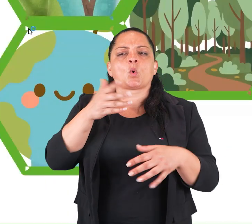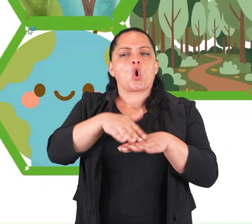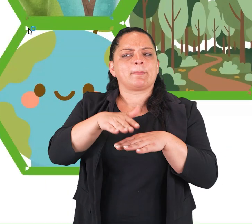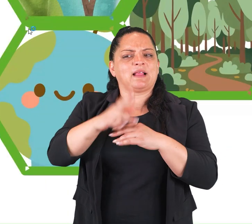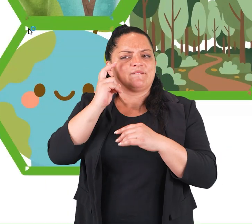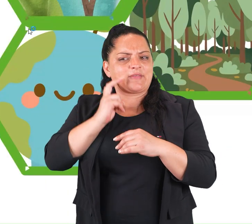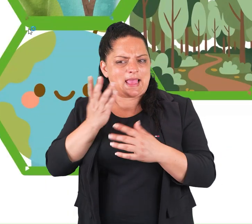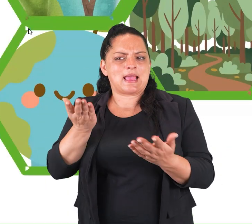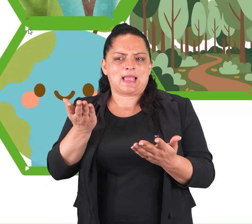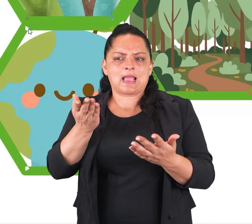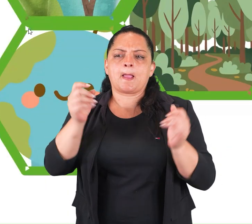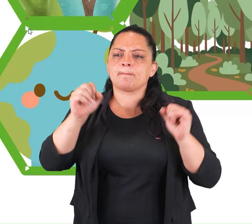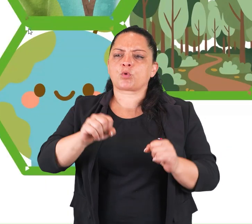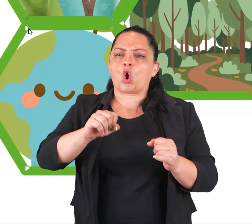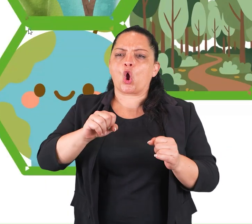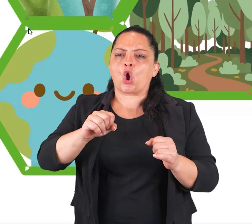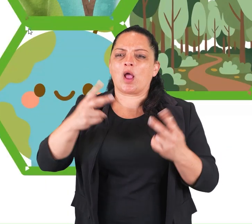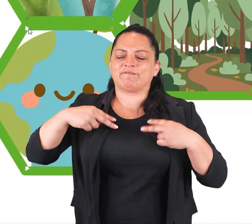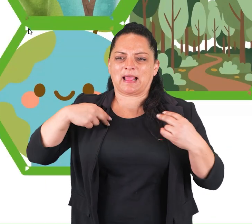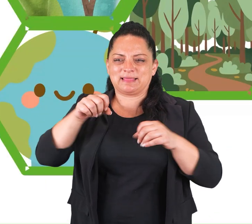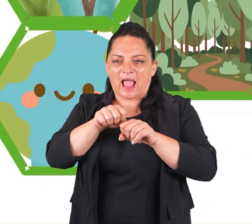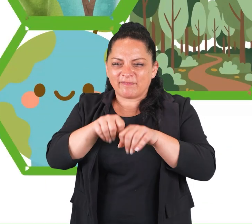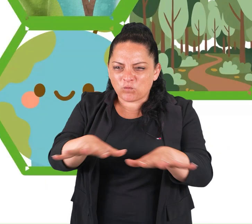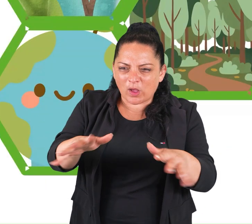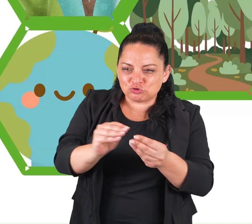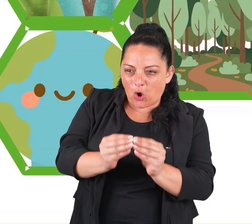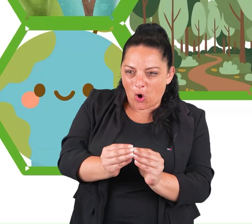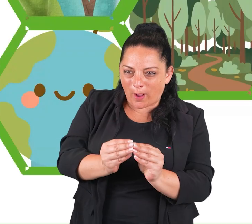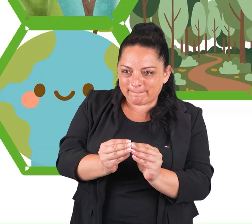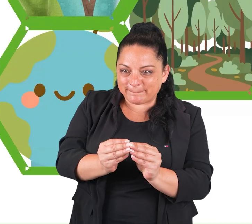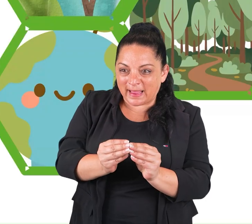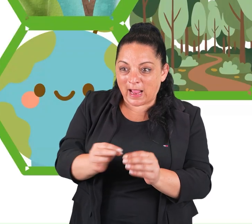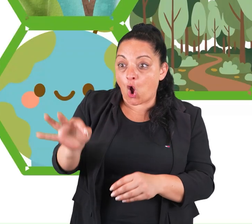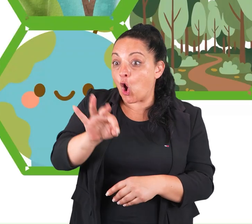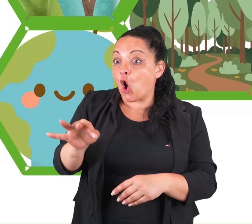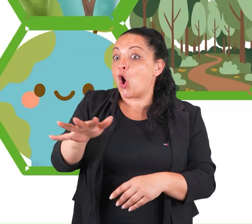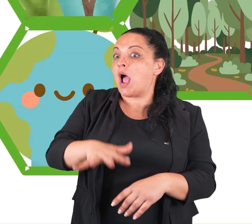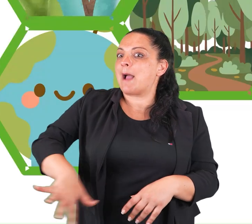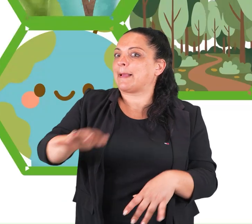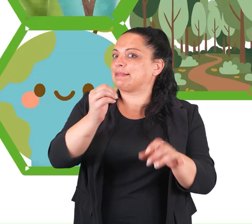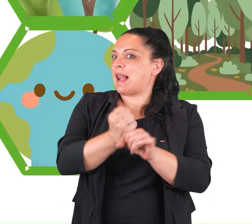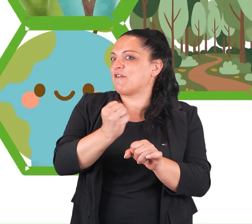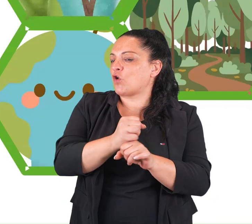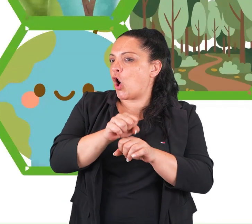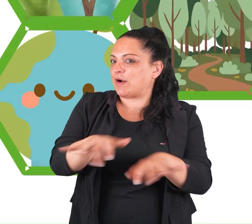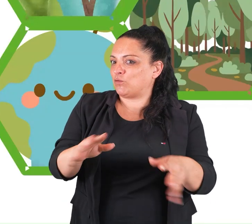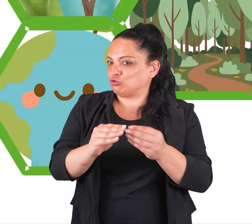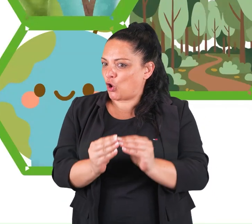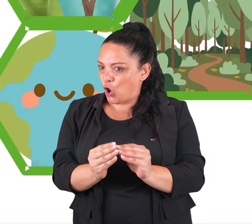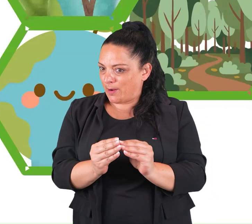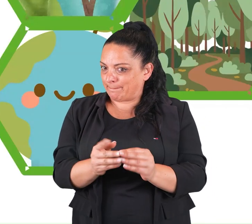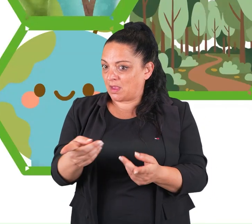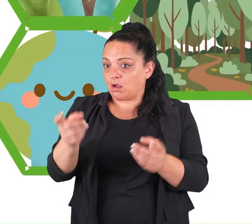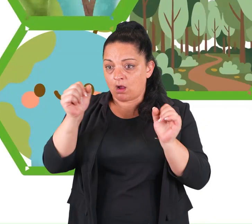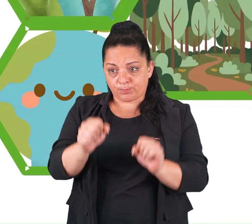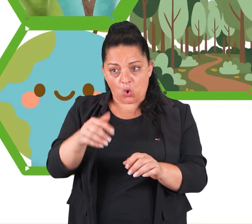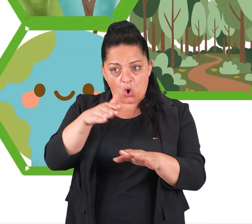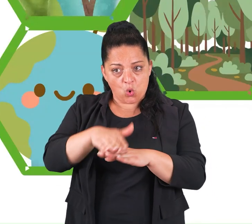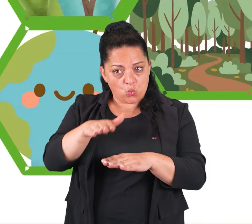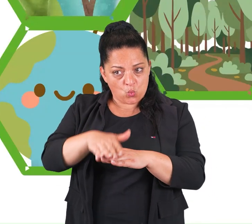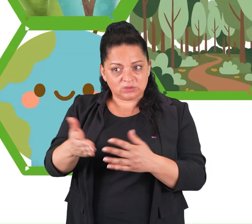we'll see how green skills can affect our daily lives, except of our